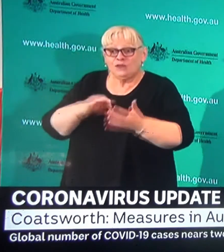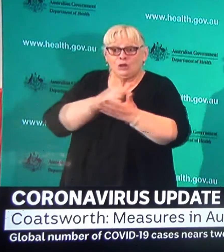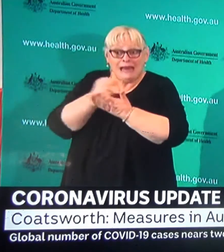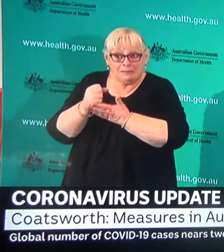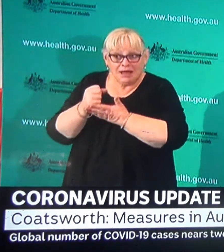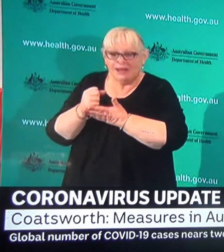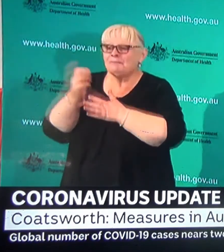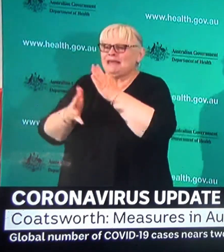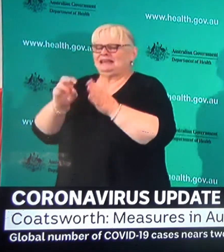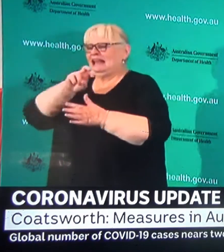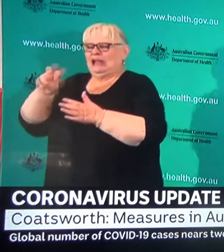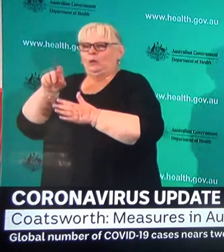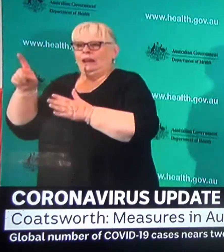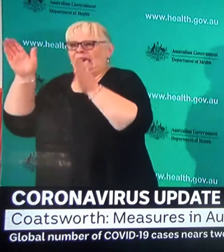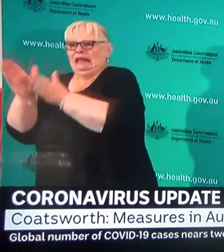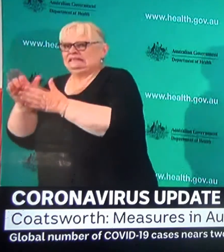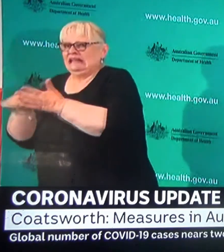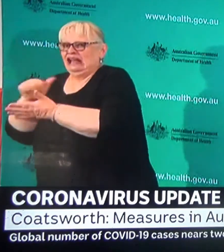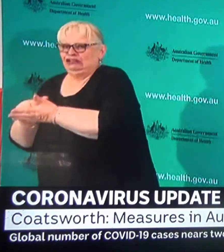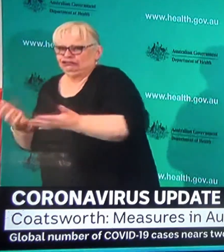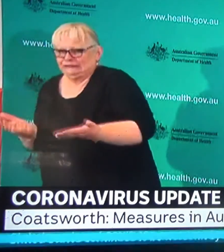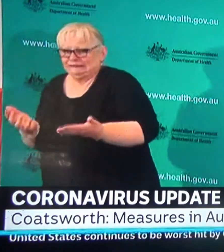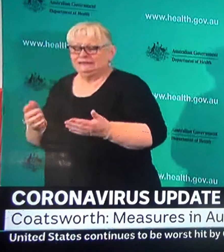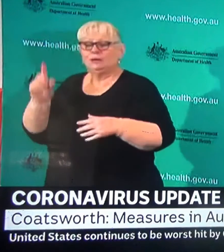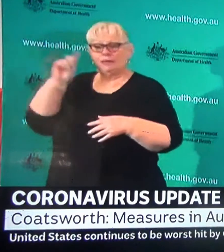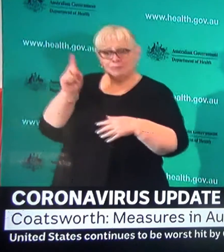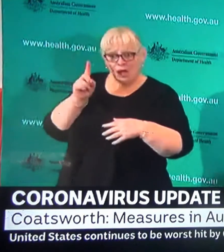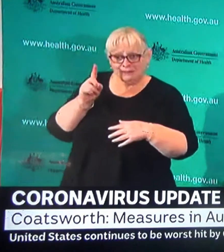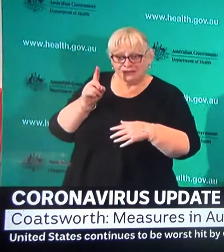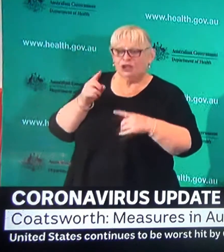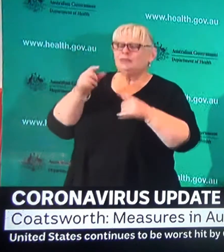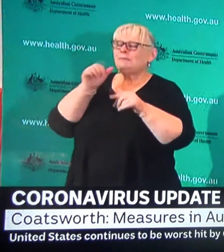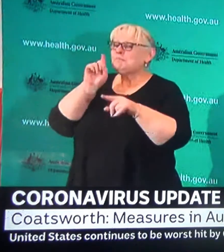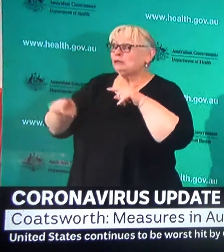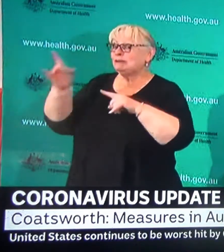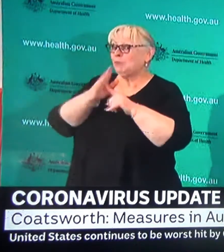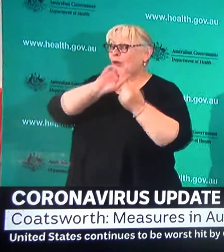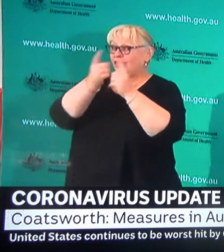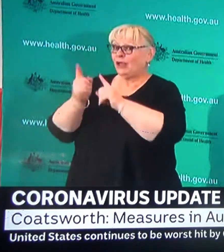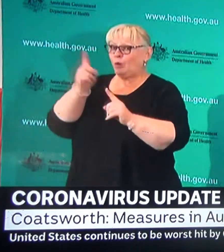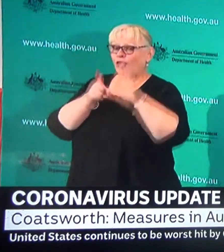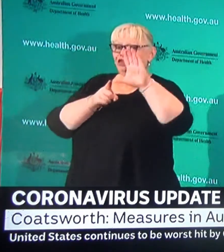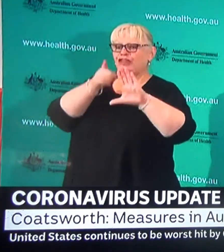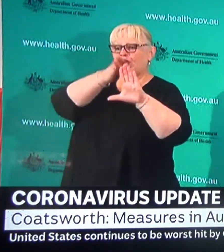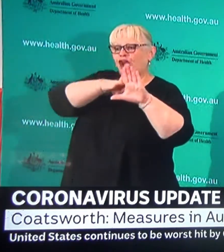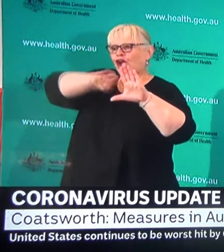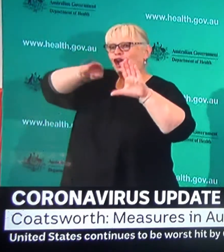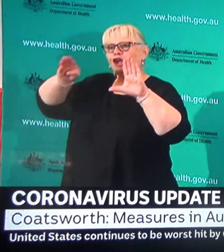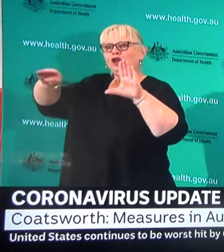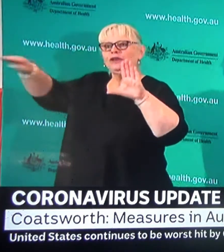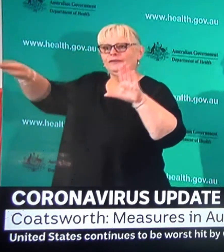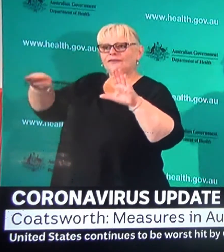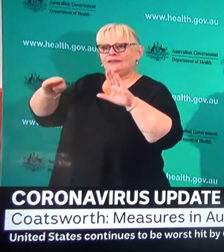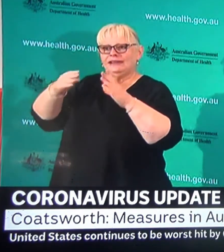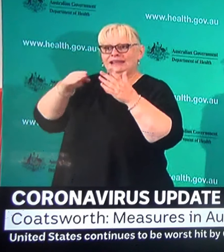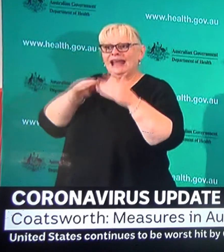less accuracy you'll have there. The most important thing at the moment is actually what the curve is doing and the number of cases, which is continuing